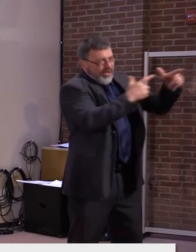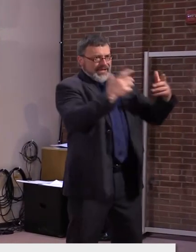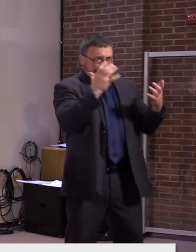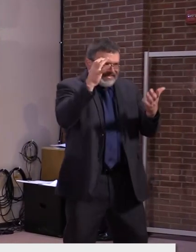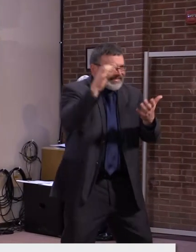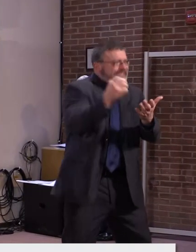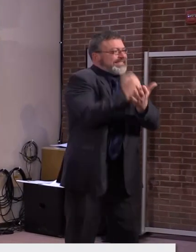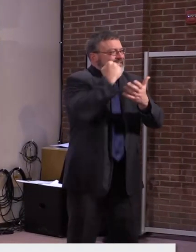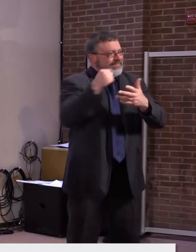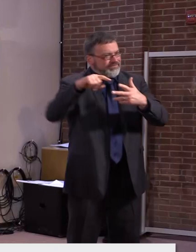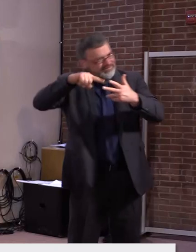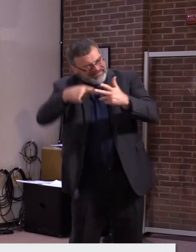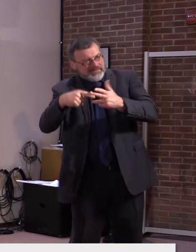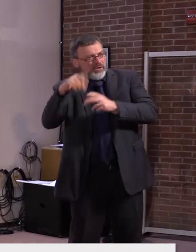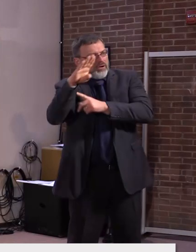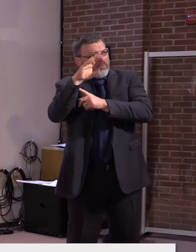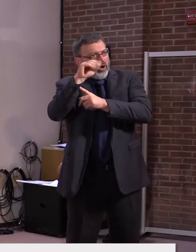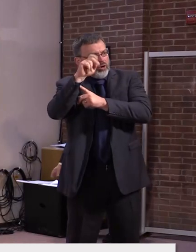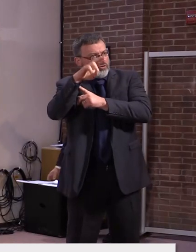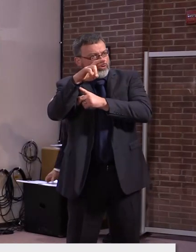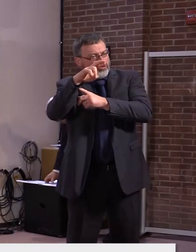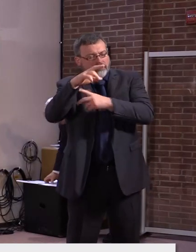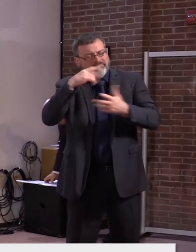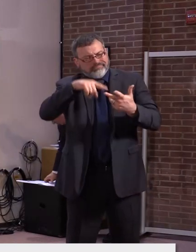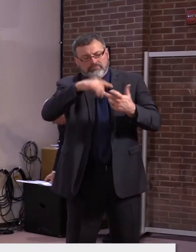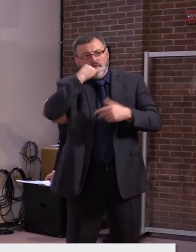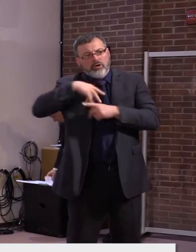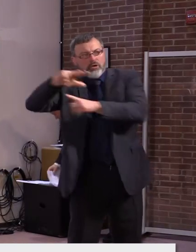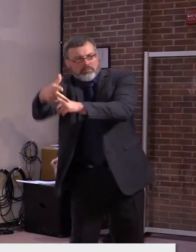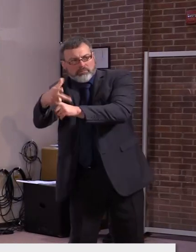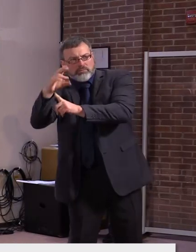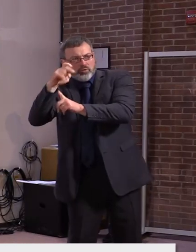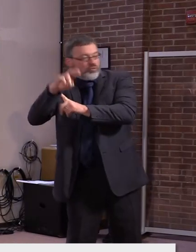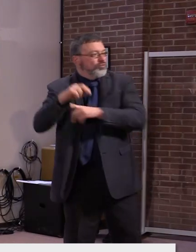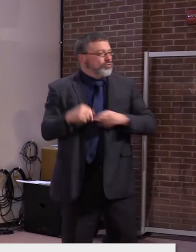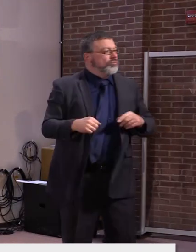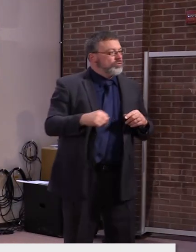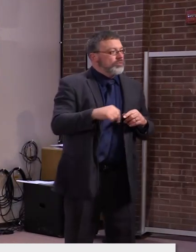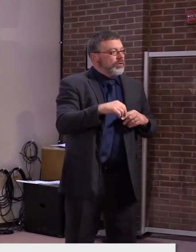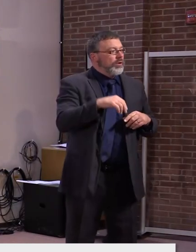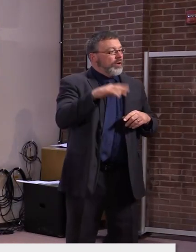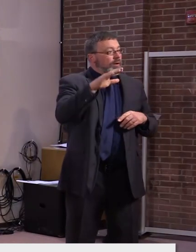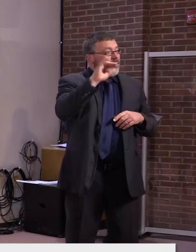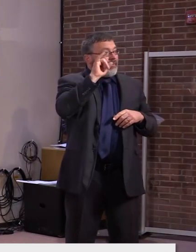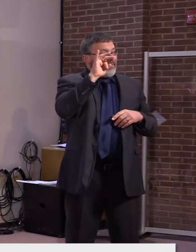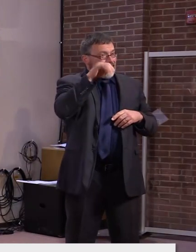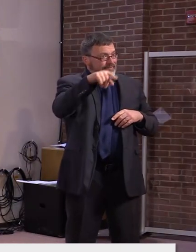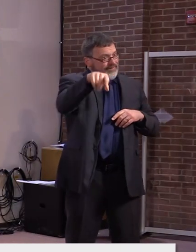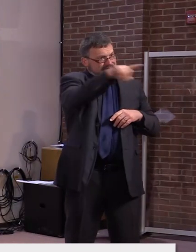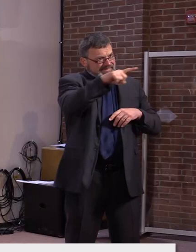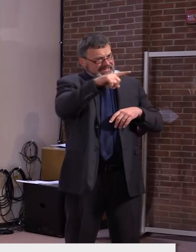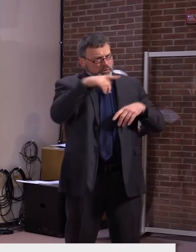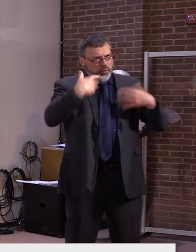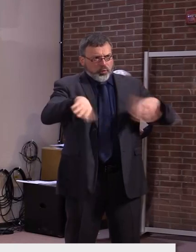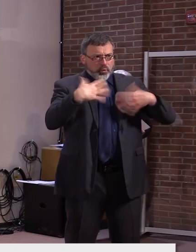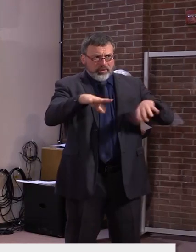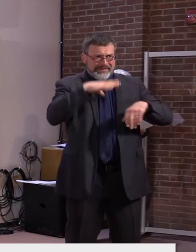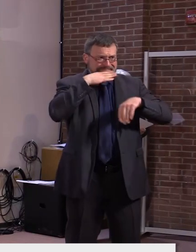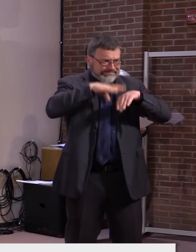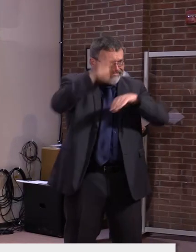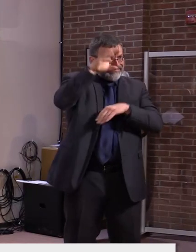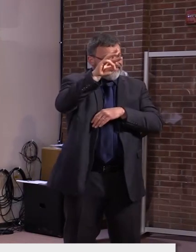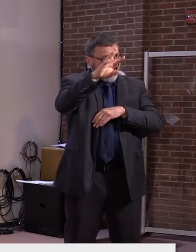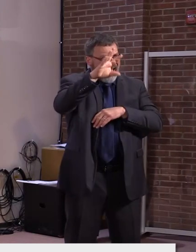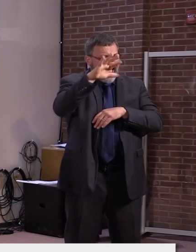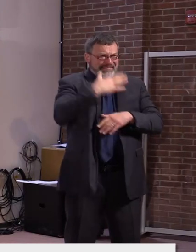protection. This is especially true if you're over 65. As we've seen, this variant continues